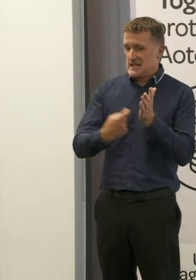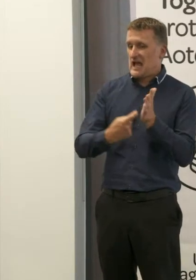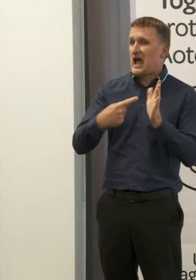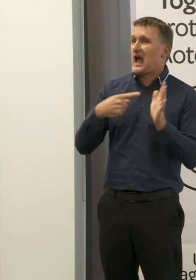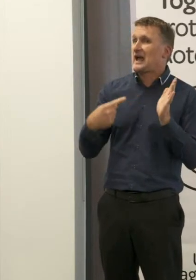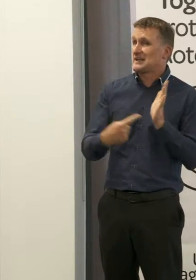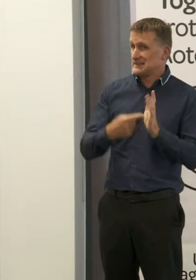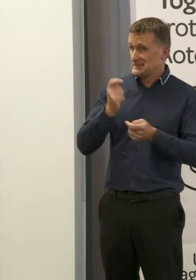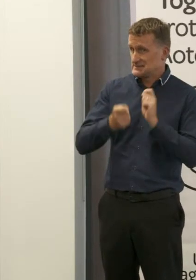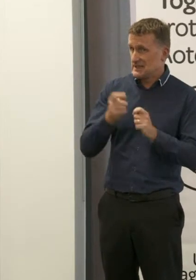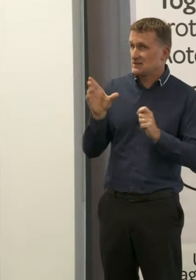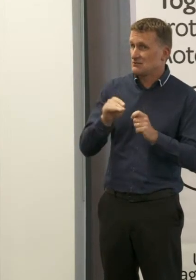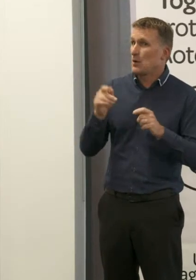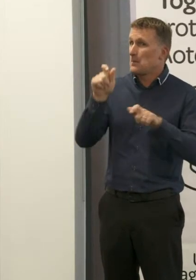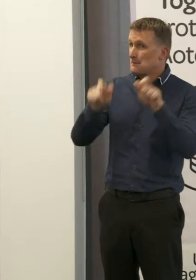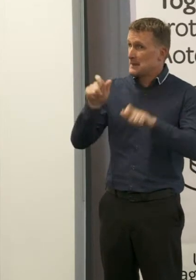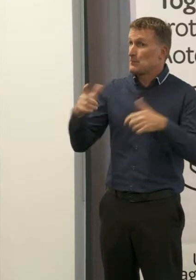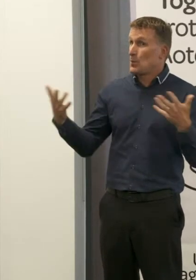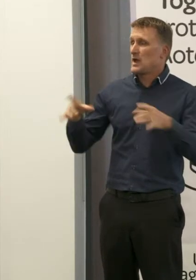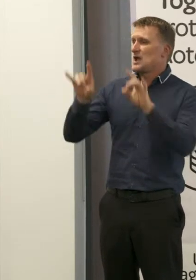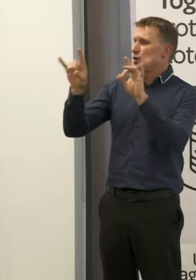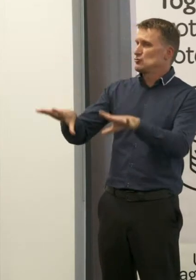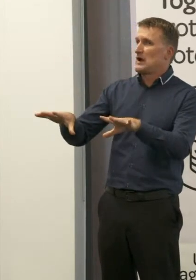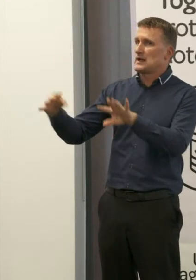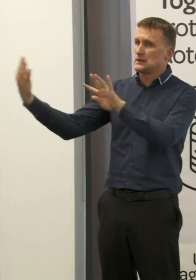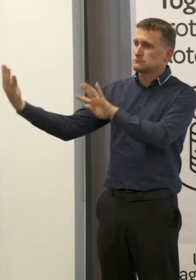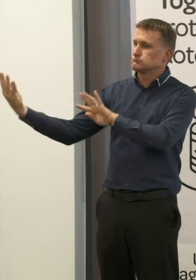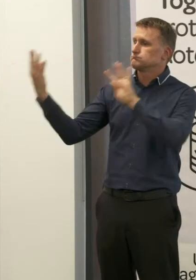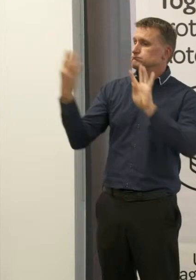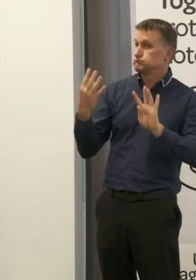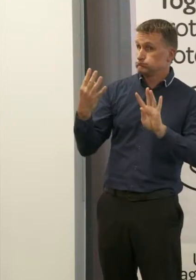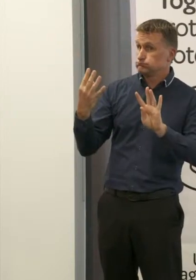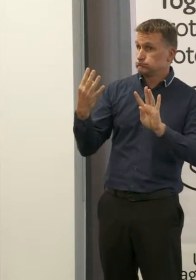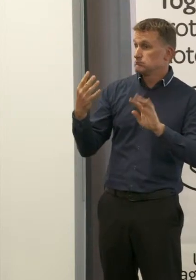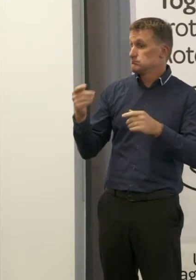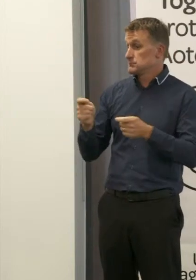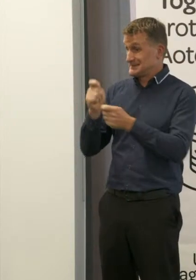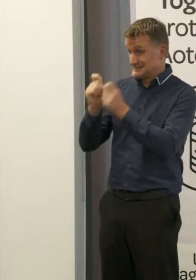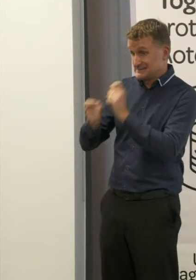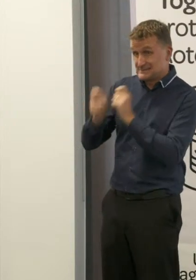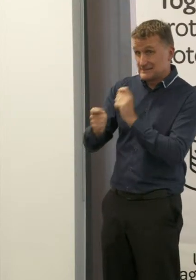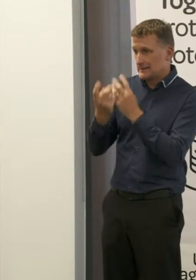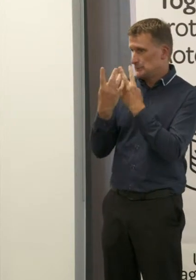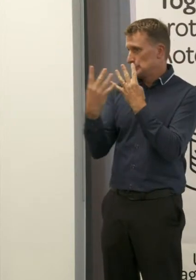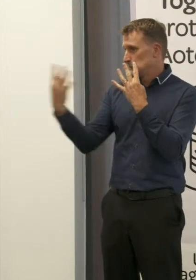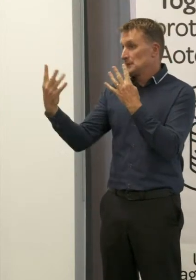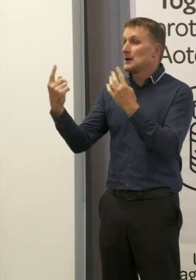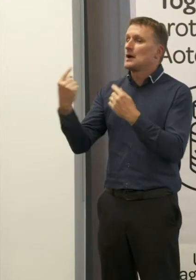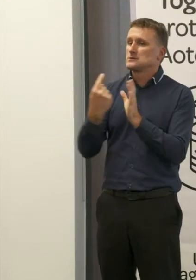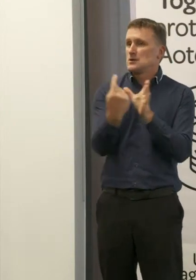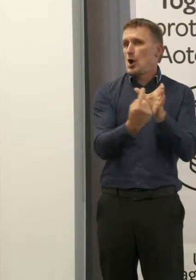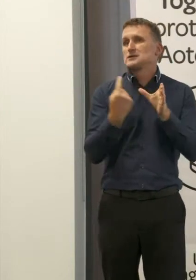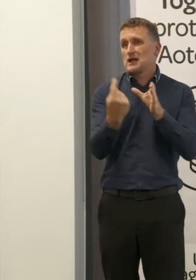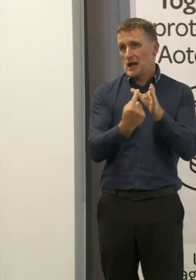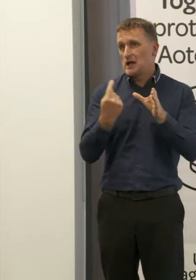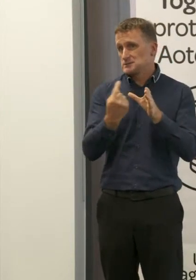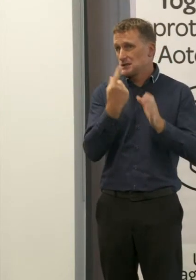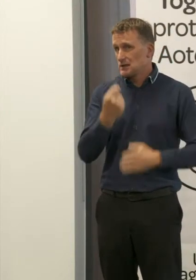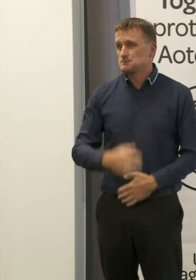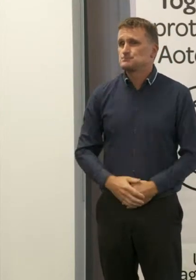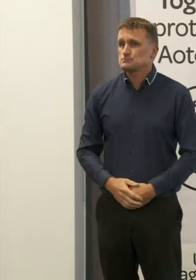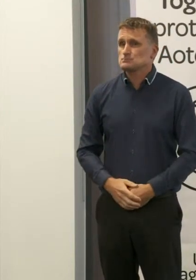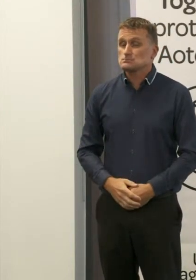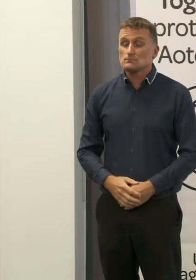who are going home to self-isolate will be provided a pack of rapid antigen tests. And likewise, some of our